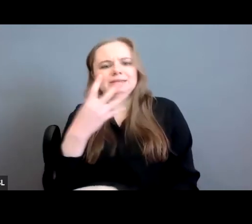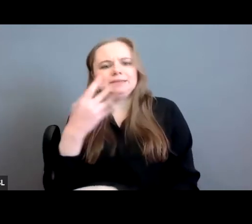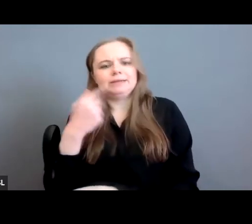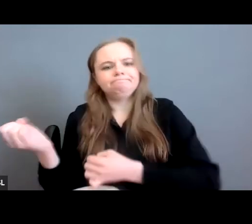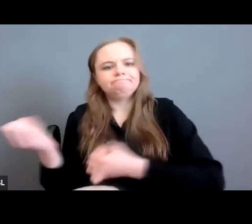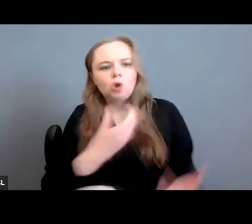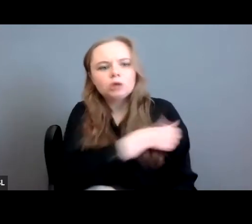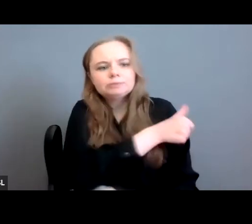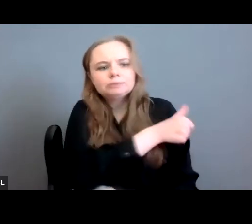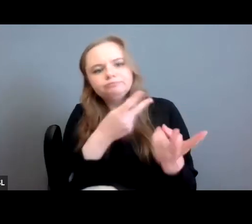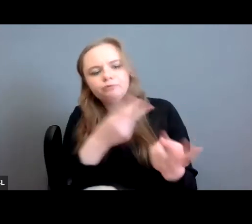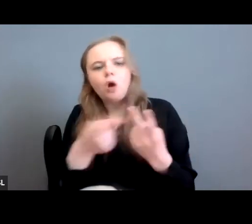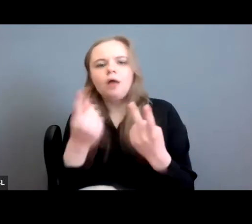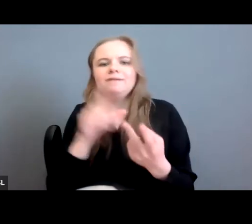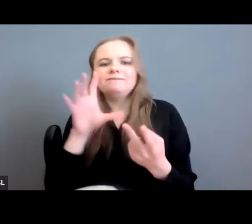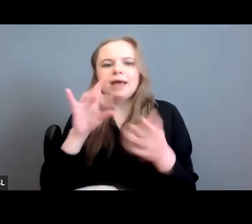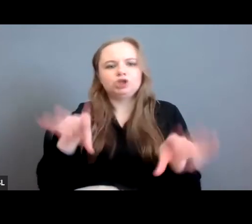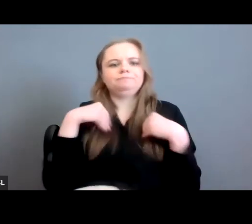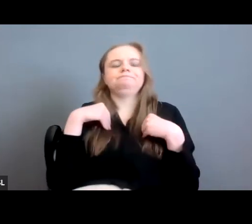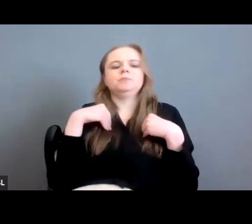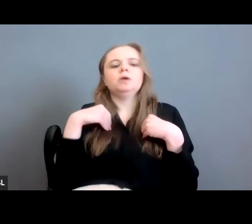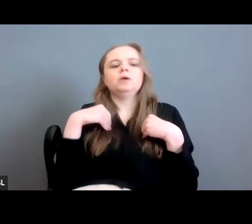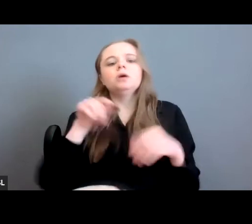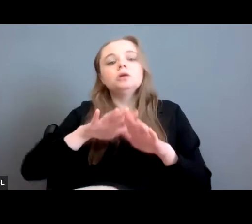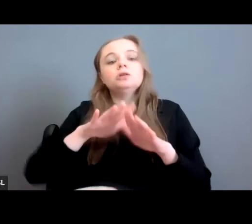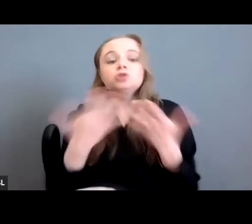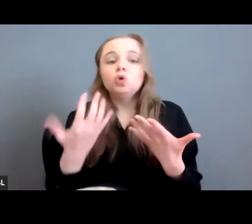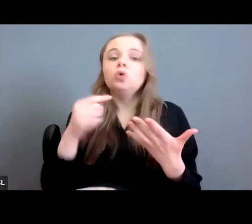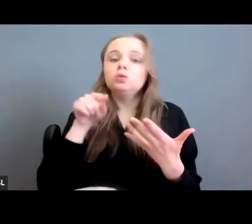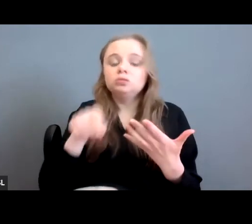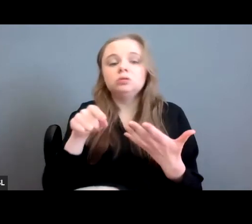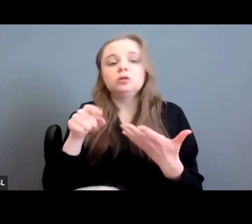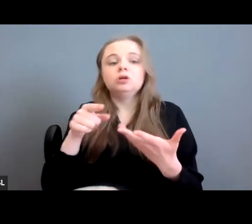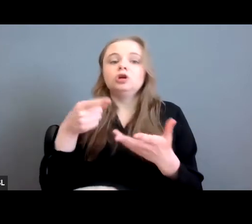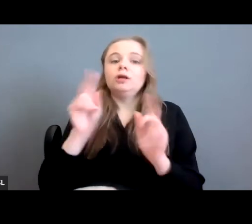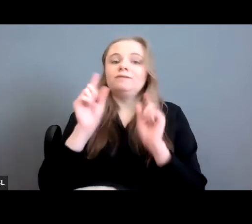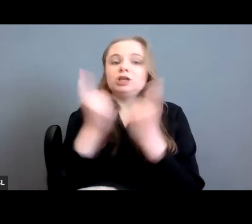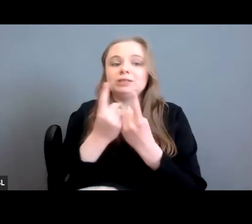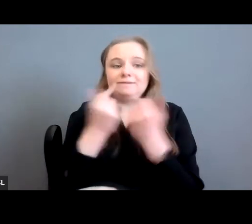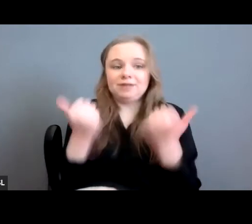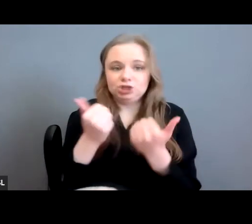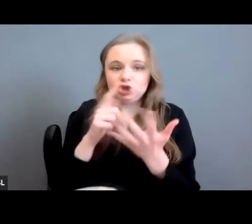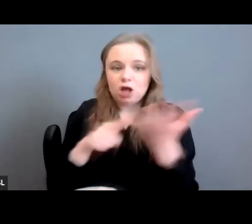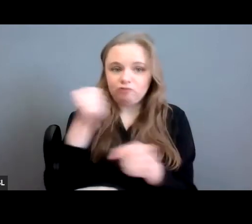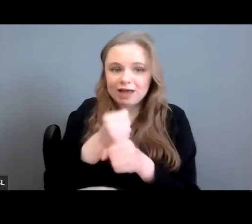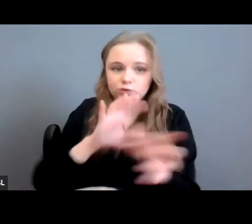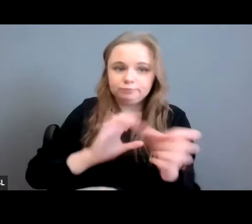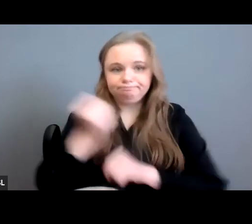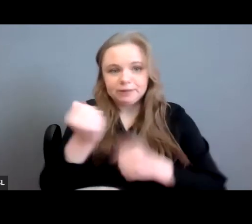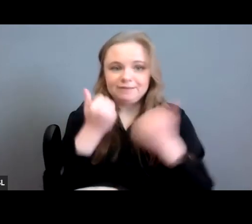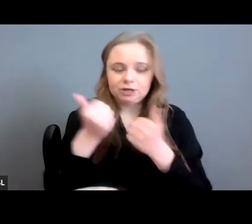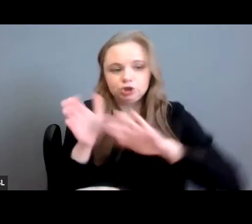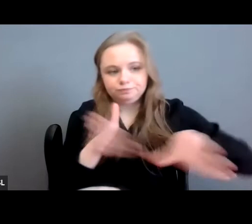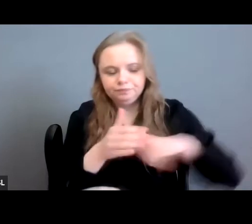infection. And since graduating university from my undergraduate degree, I have worked in education, and